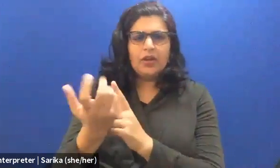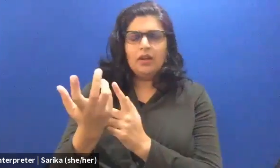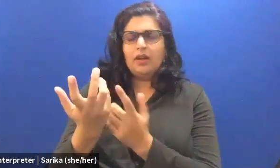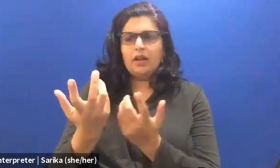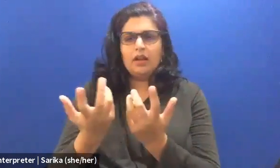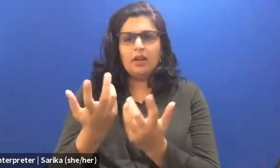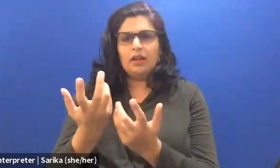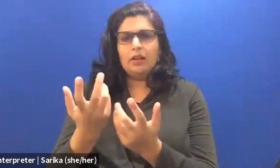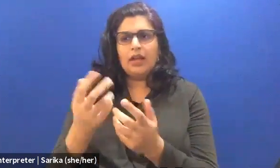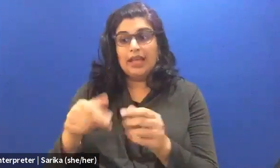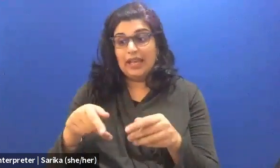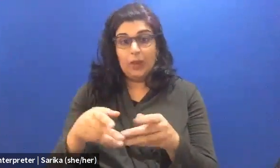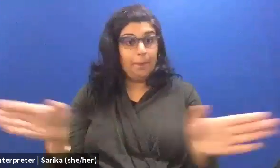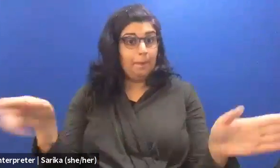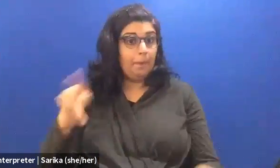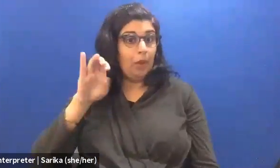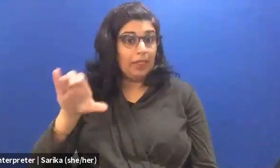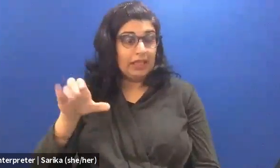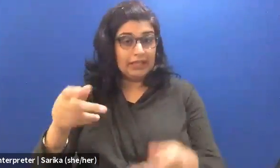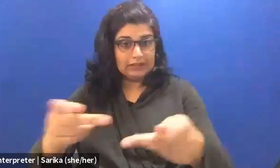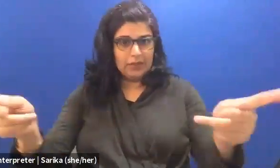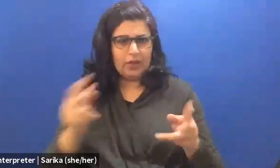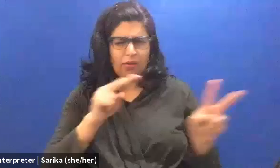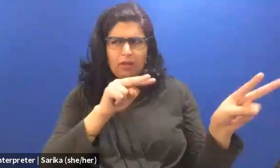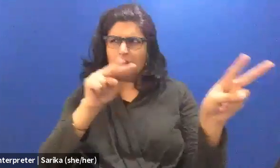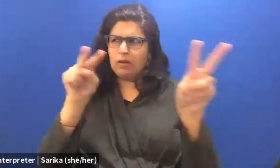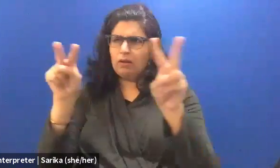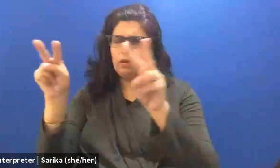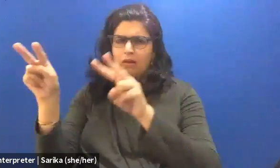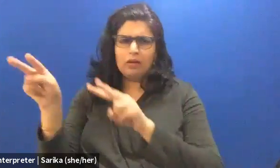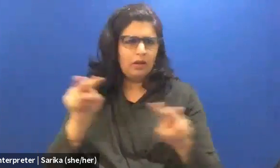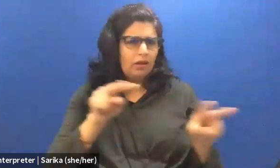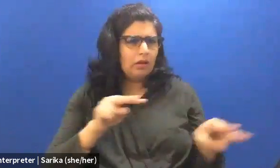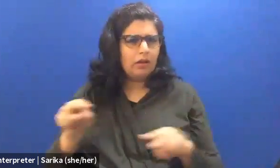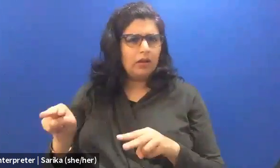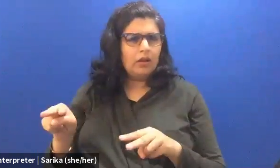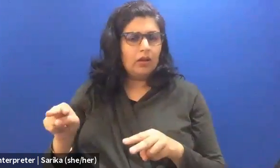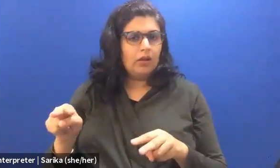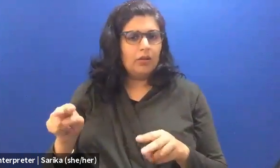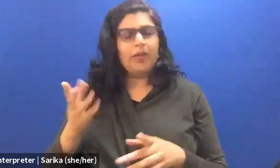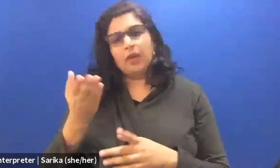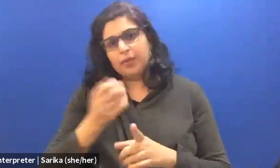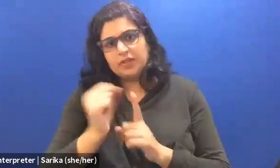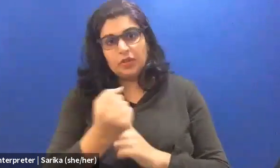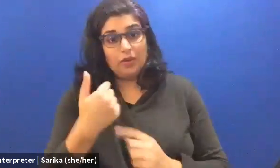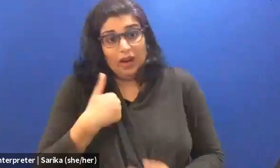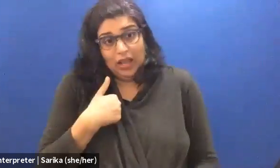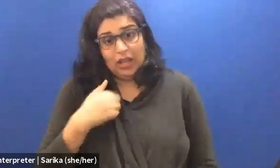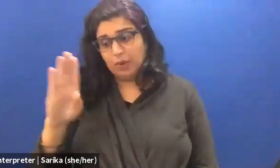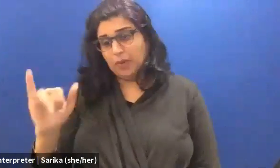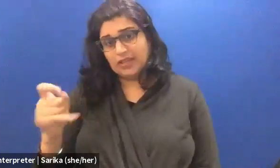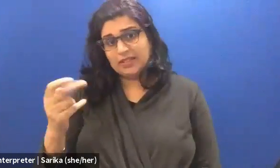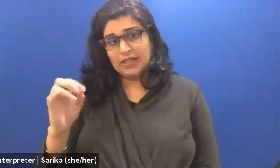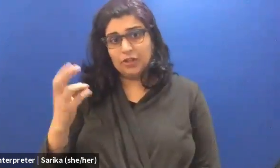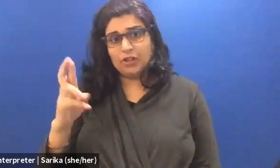a public space, you're kind of like looking, I mean, you know, there's been situations where I've been a bystander too, and I've looked to